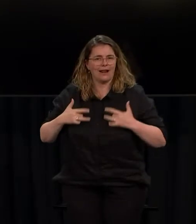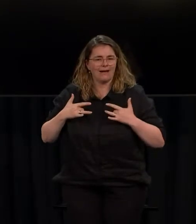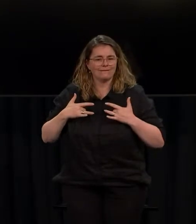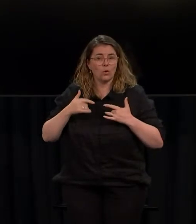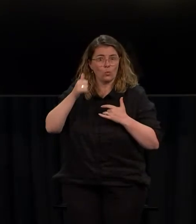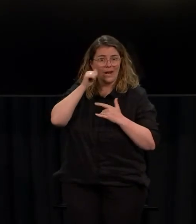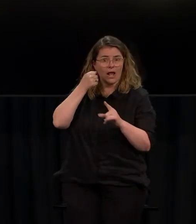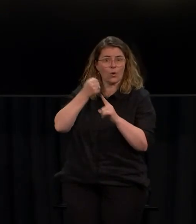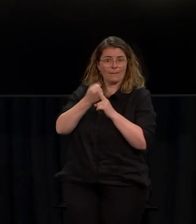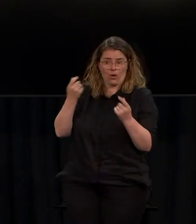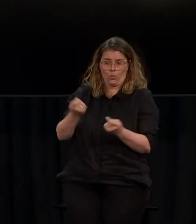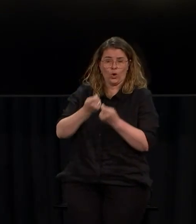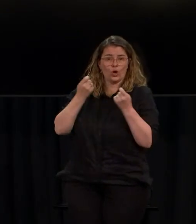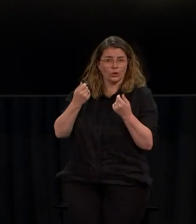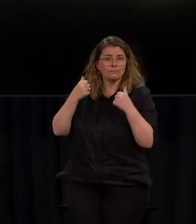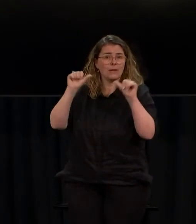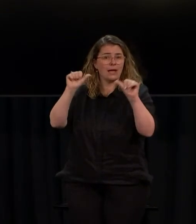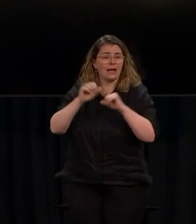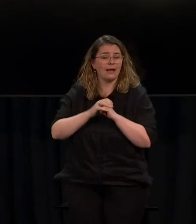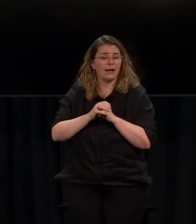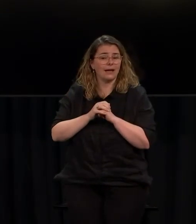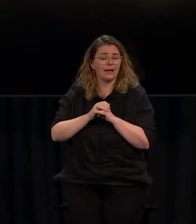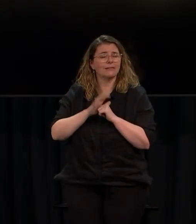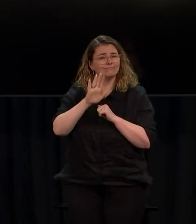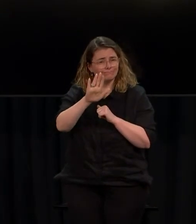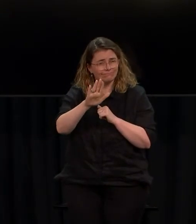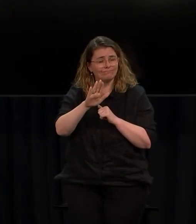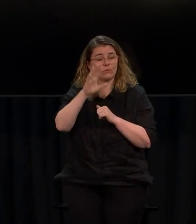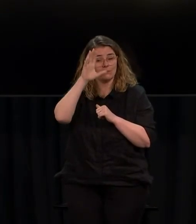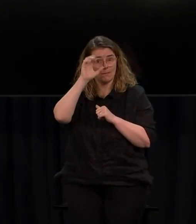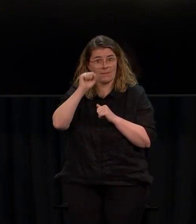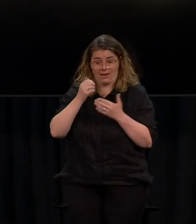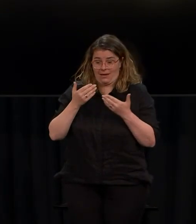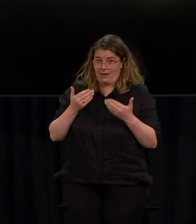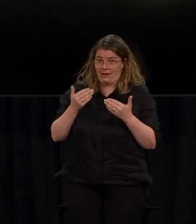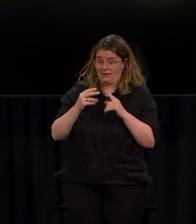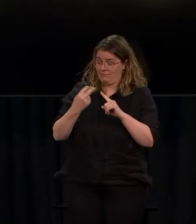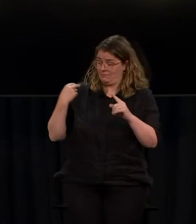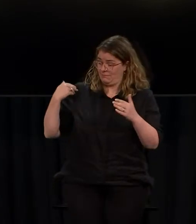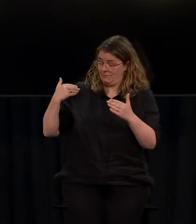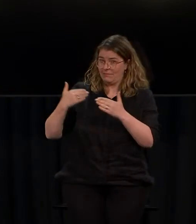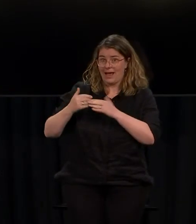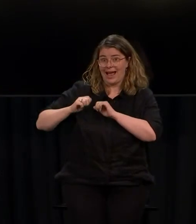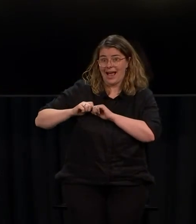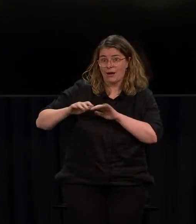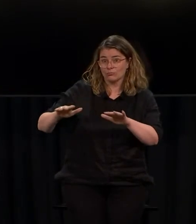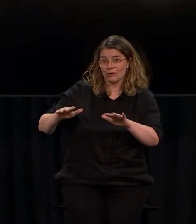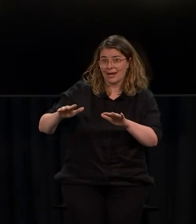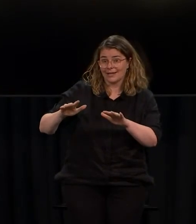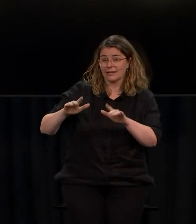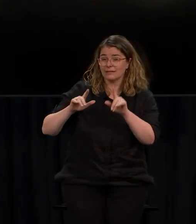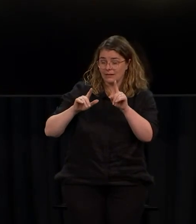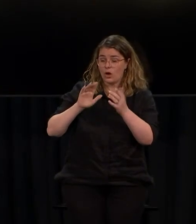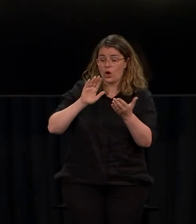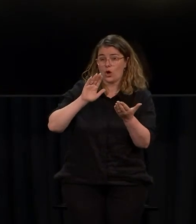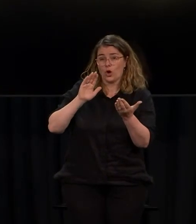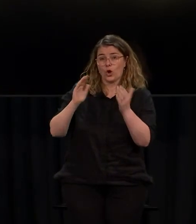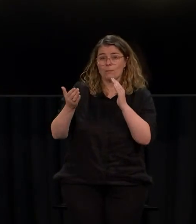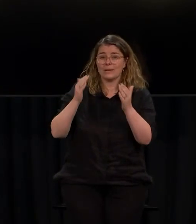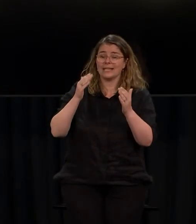it's made a difference. And what I would point out is if you look at where we are in this outbreak relative to this point in time